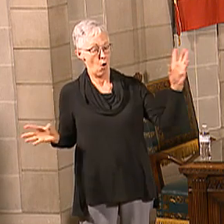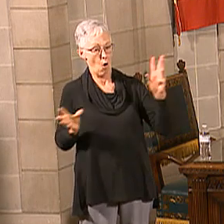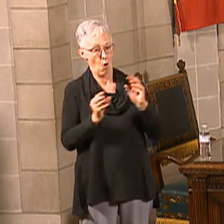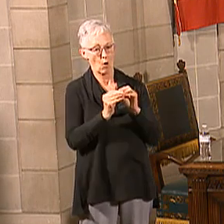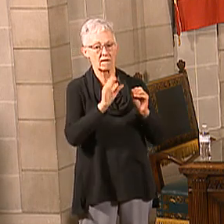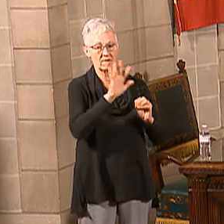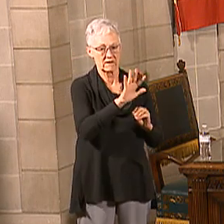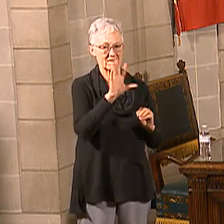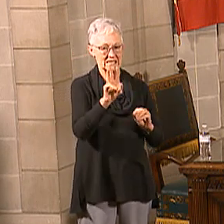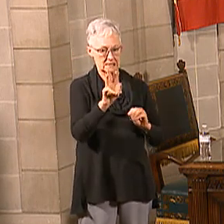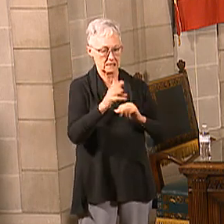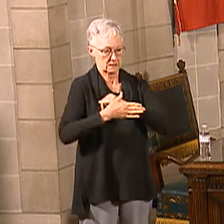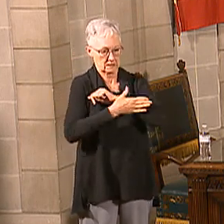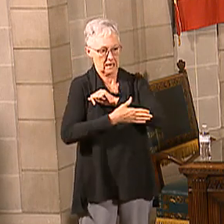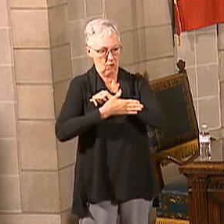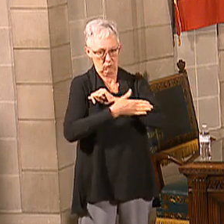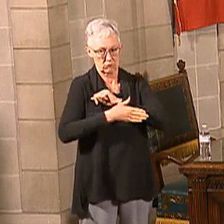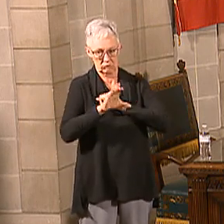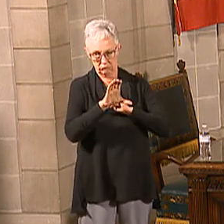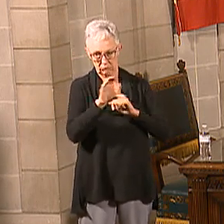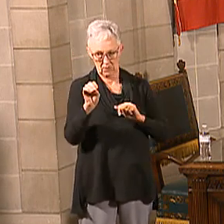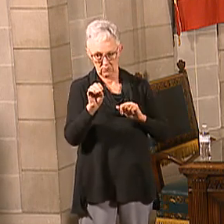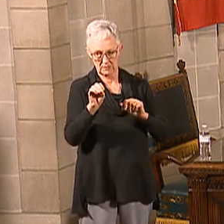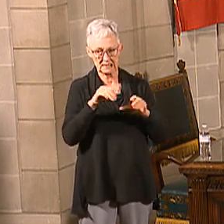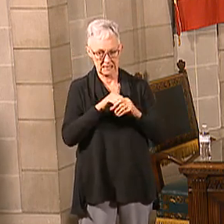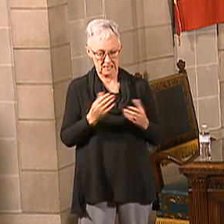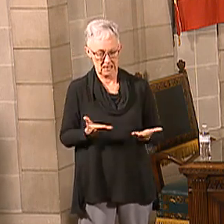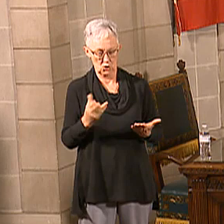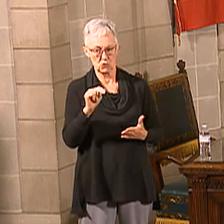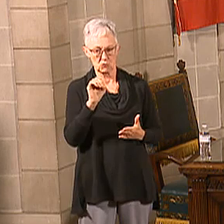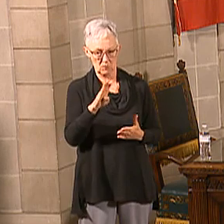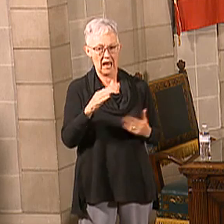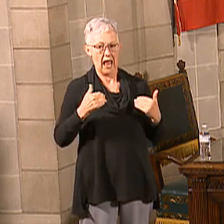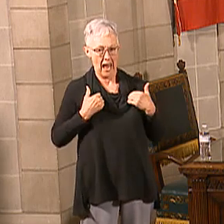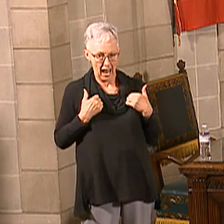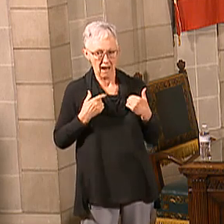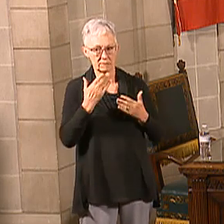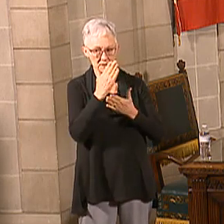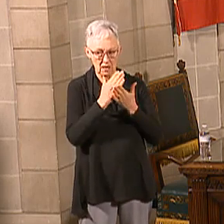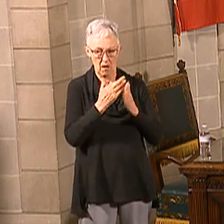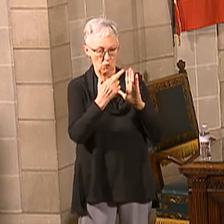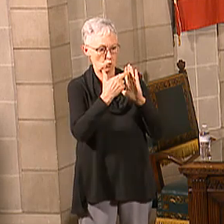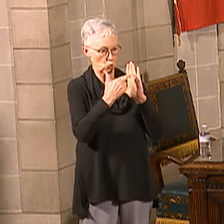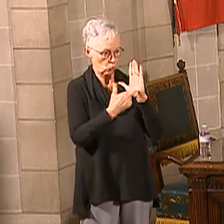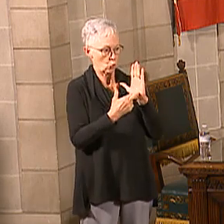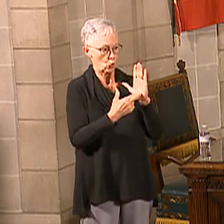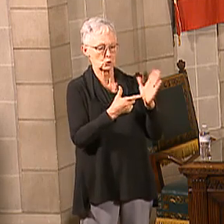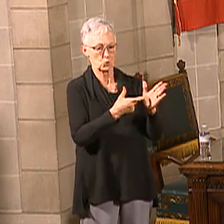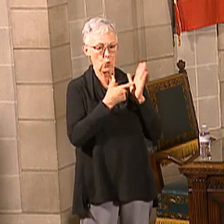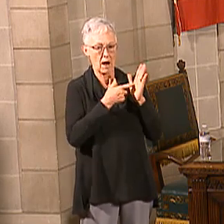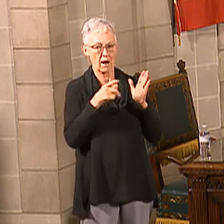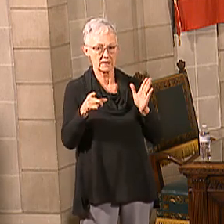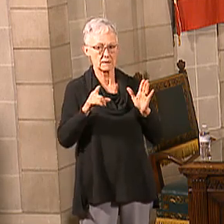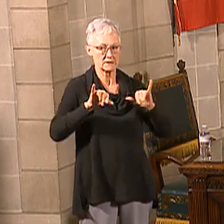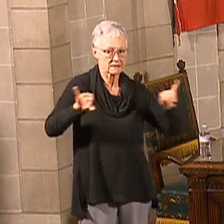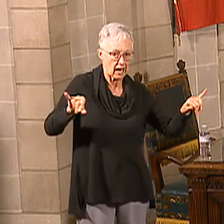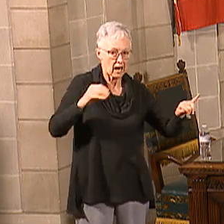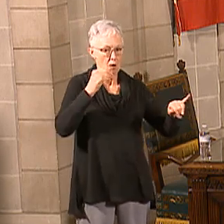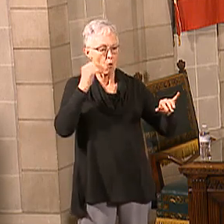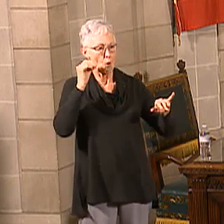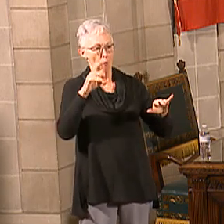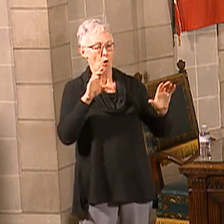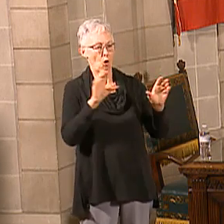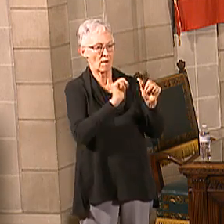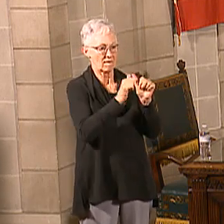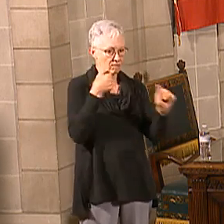56 counties that are under that directed health measure. So again, this is the most restrictive that we measure that we do, and these directed health measures will last